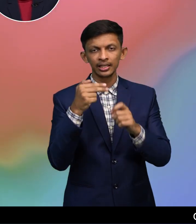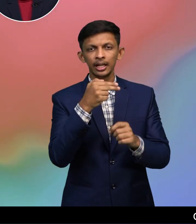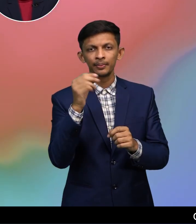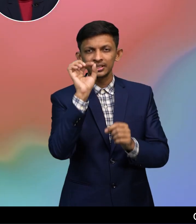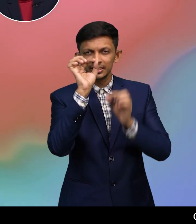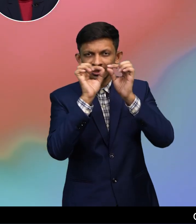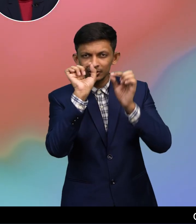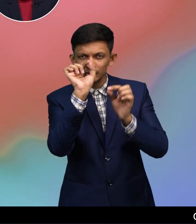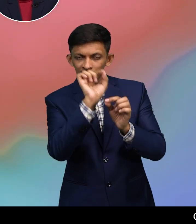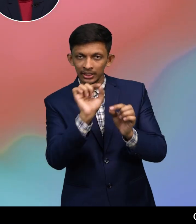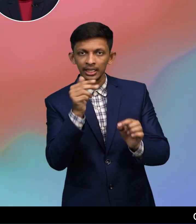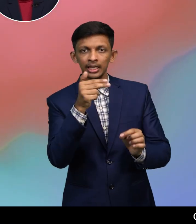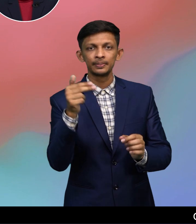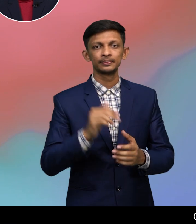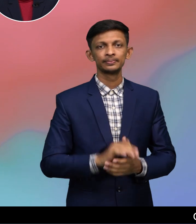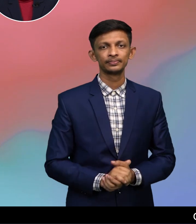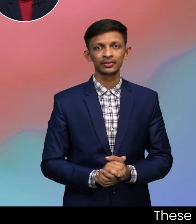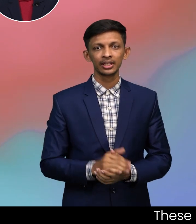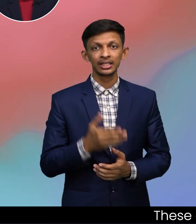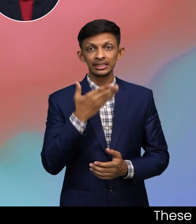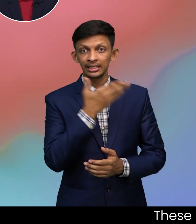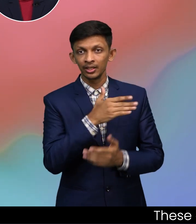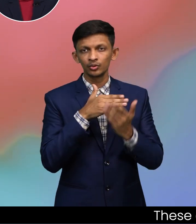hydrocarbons and fatty acids.